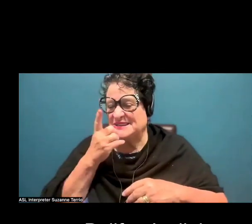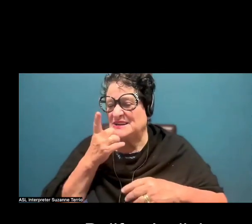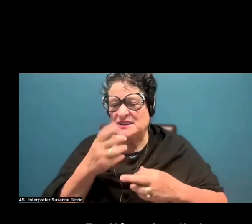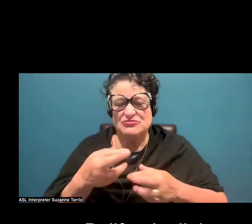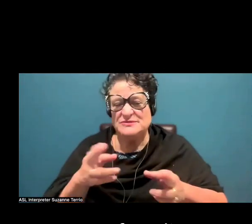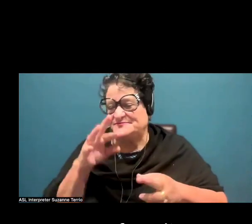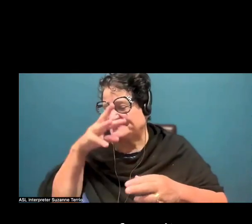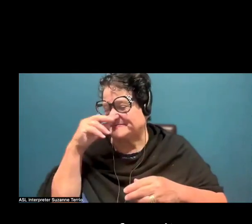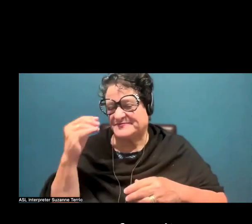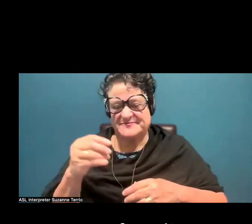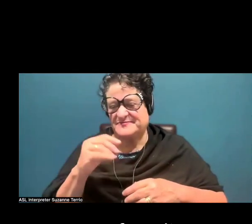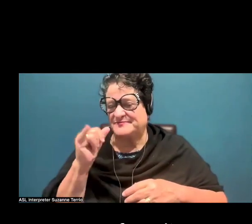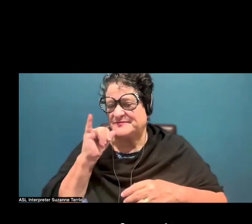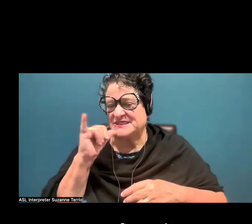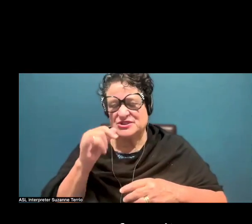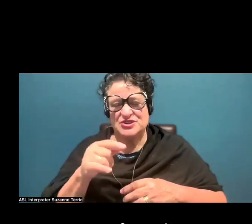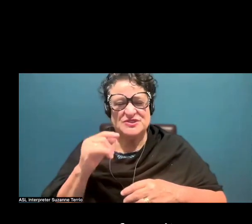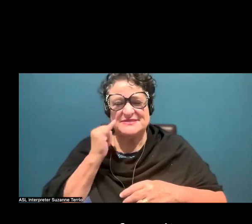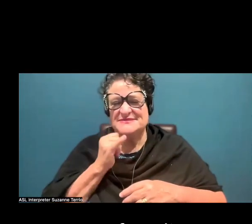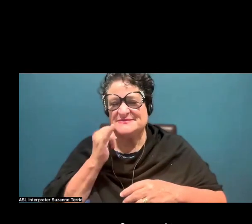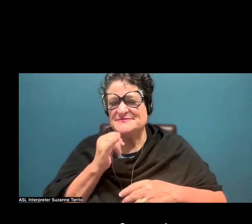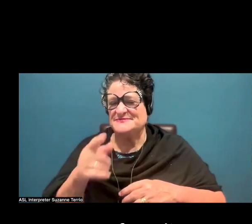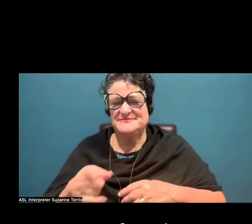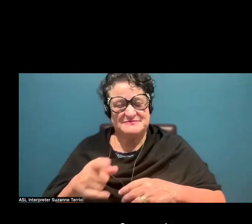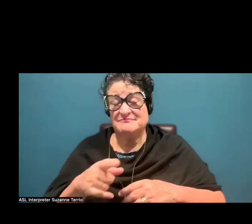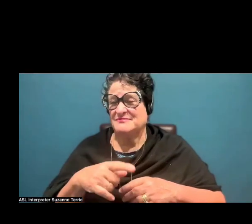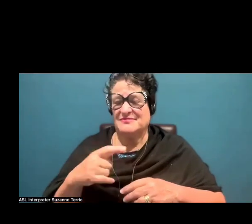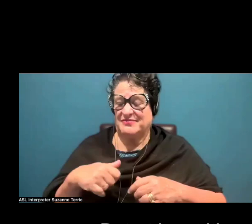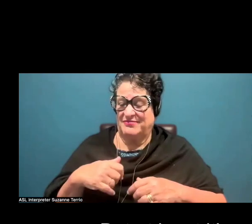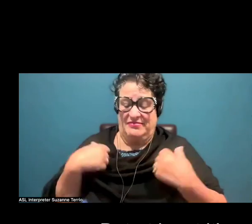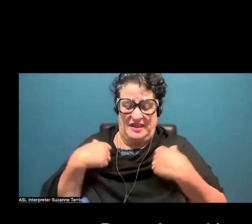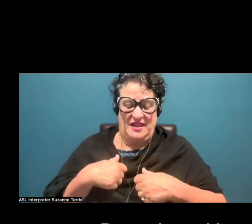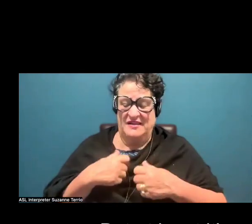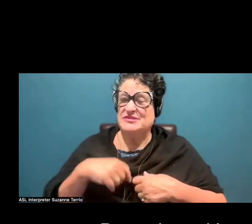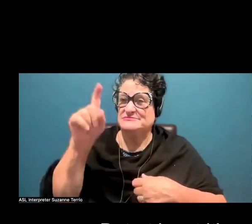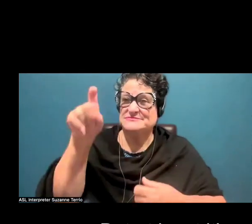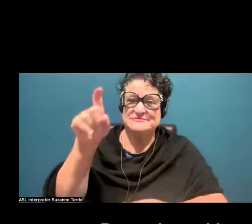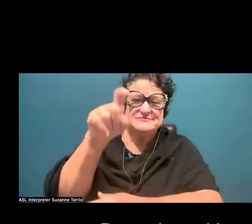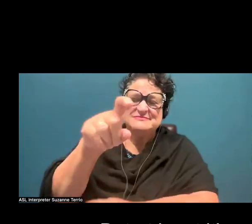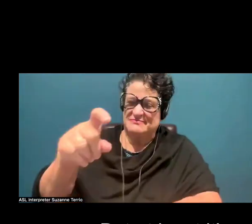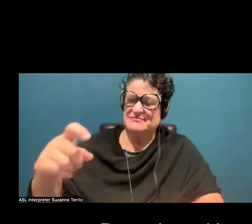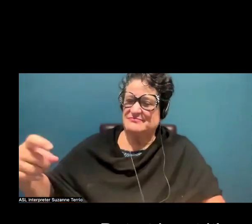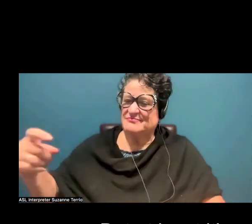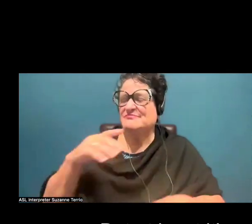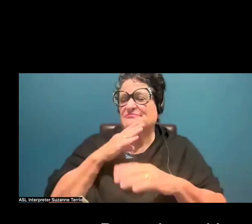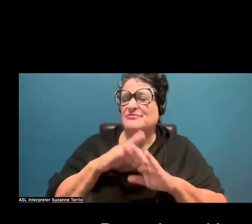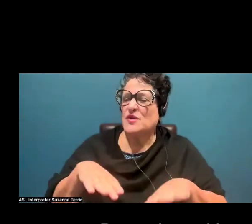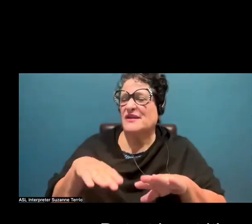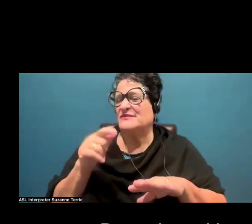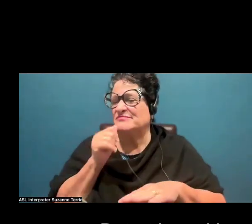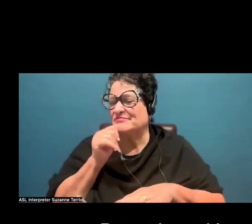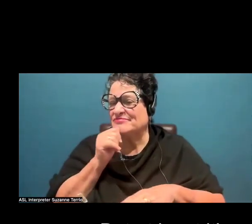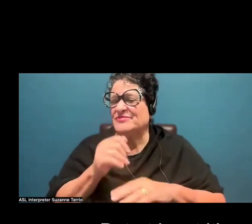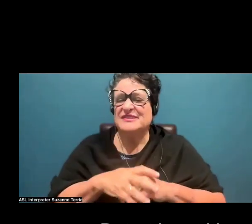like stale beer, from its uneven floor to the life preservers hanging on the walls. But at least it's private. Quiet, too. If only